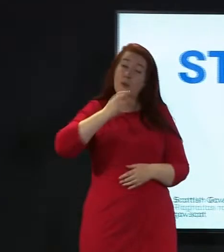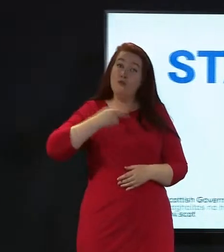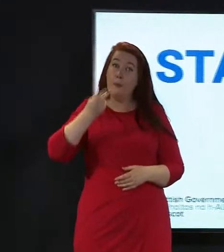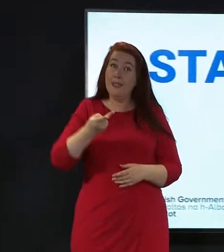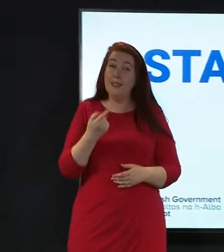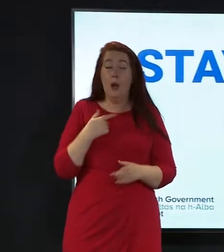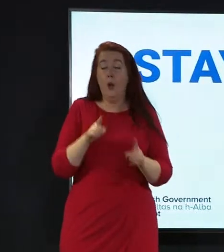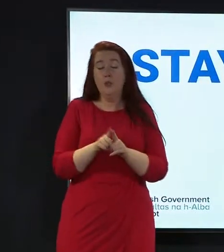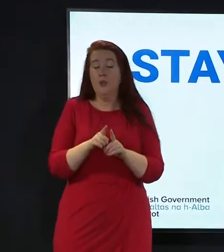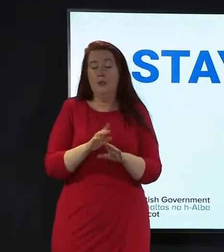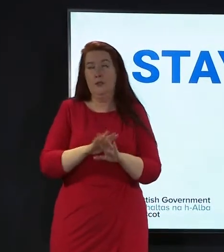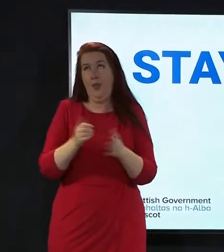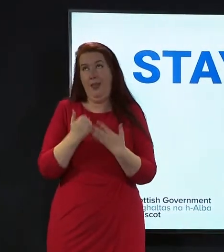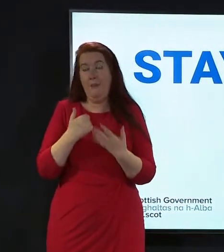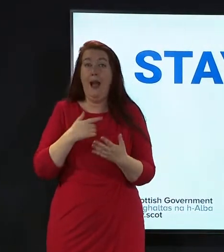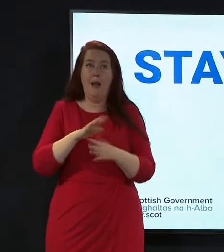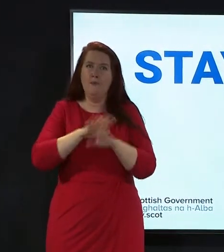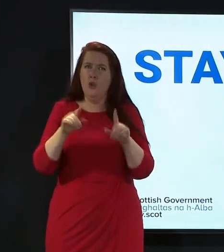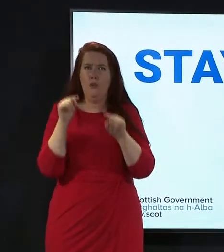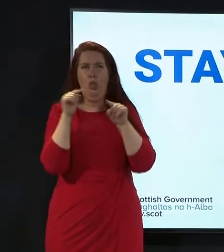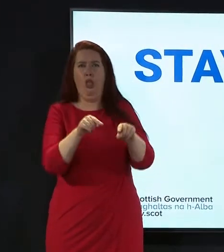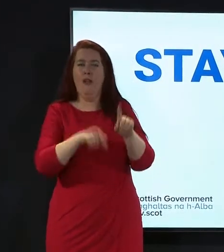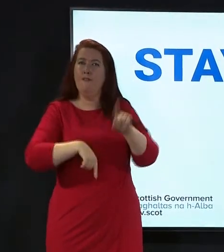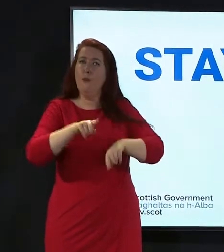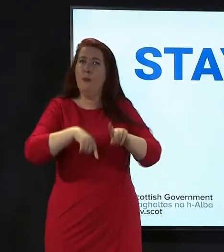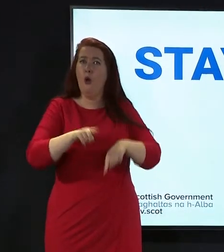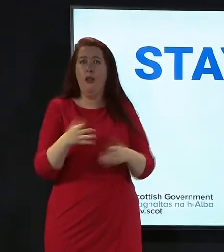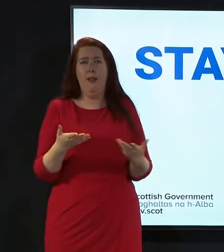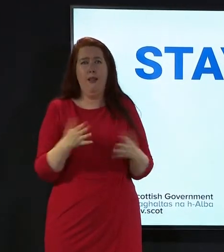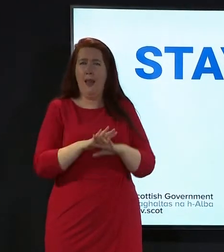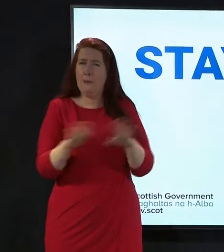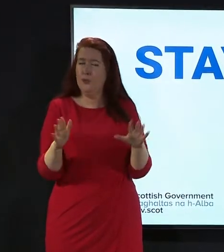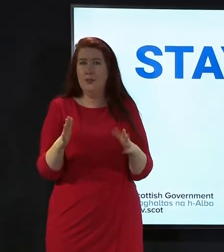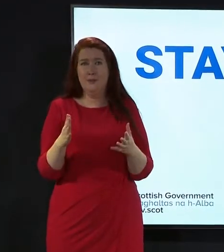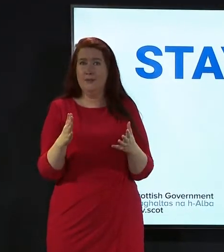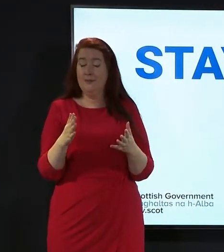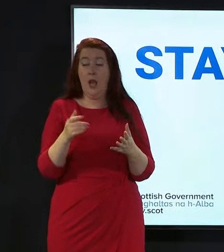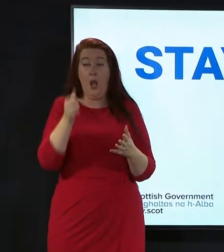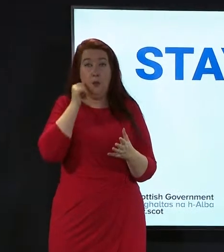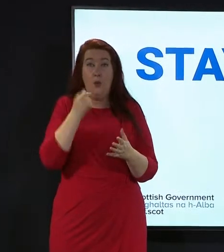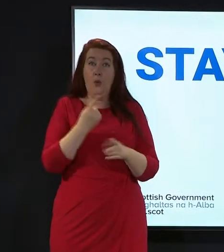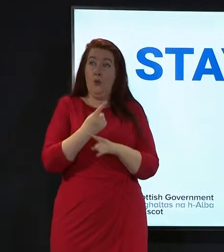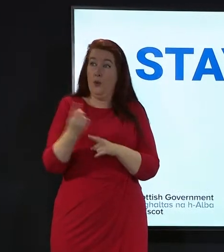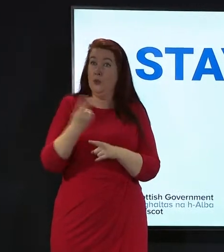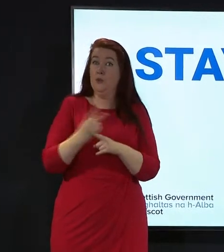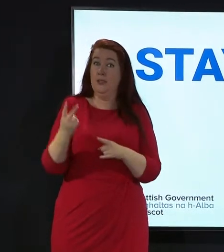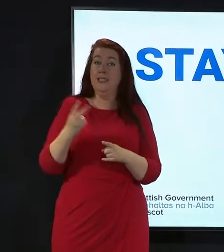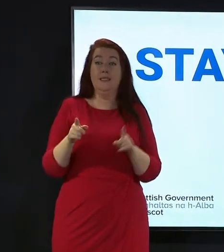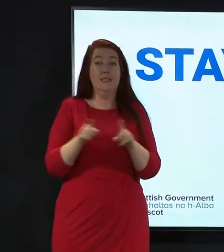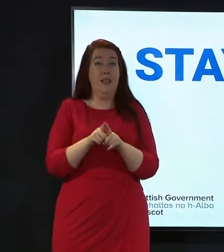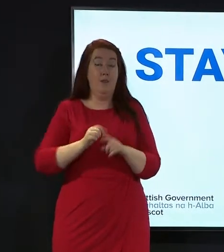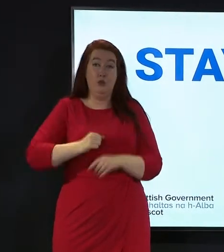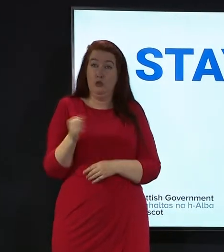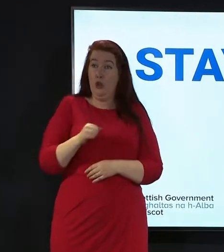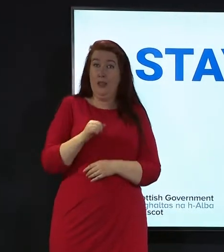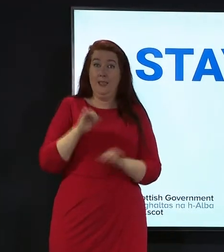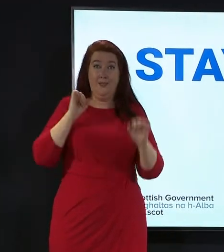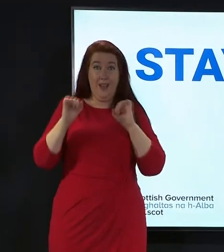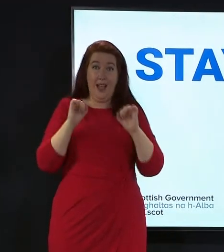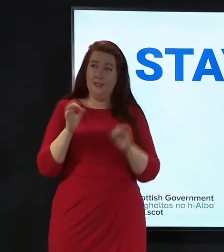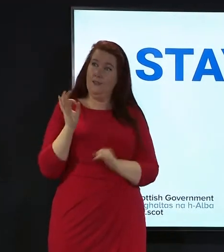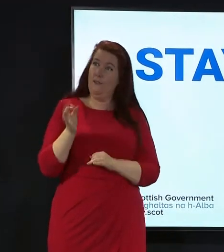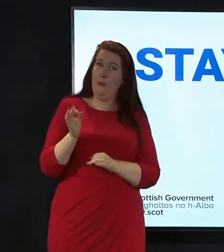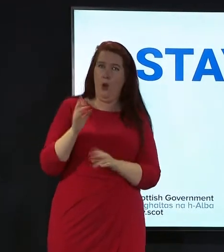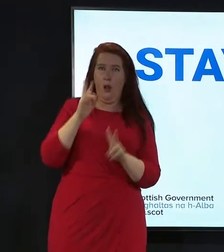having a go at football. It's not blaming football. I mean, football over the last couple of weeks, even for Scotland fans, has brought a bit of cheer